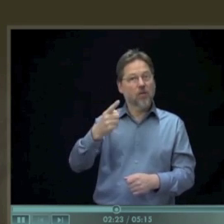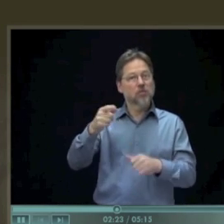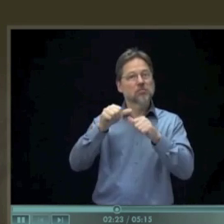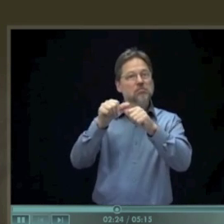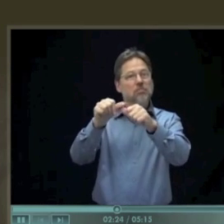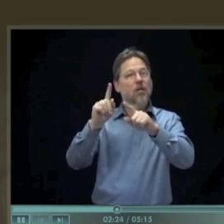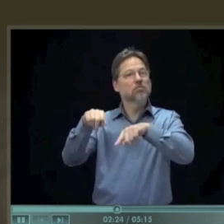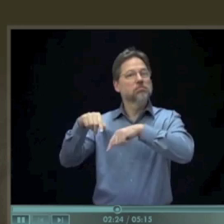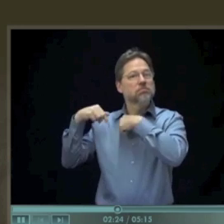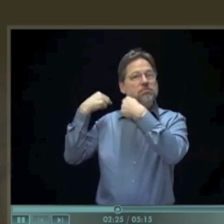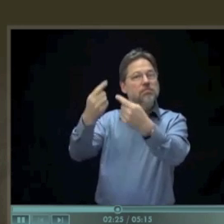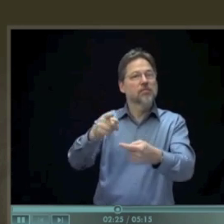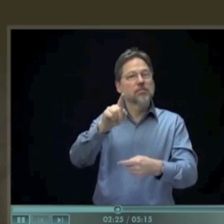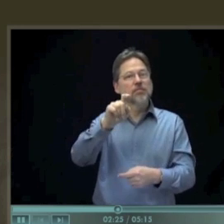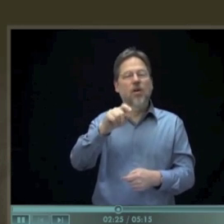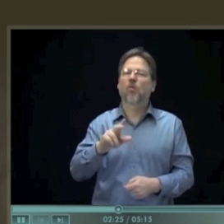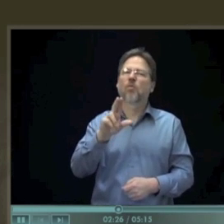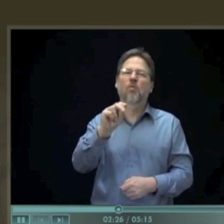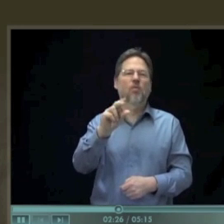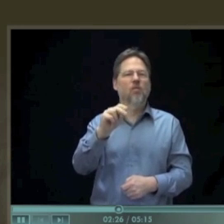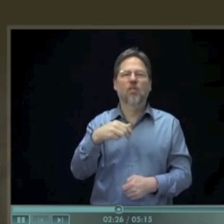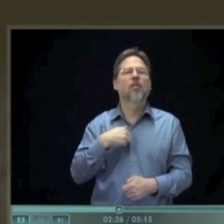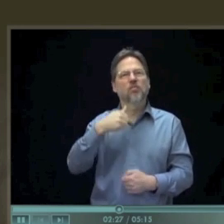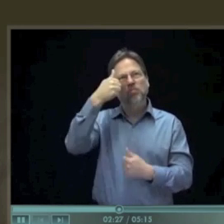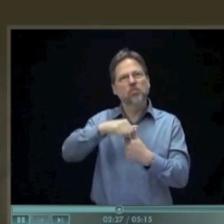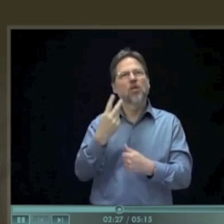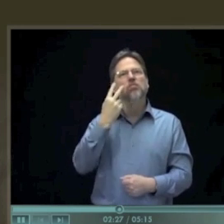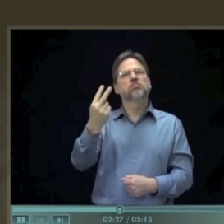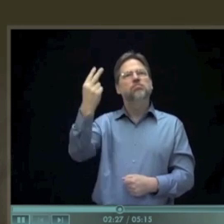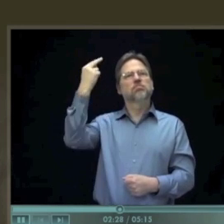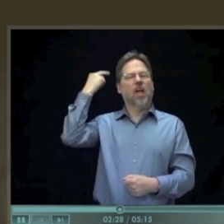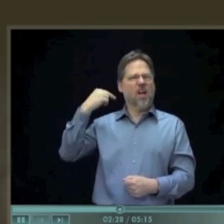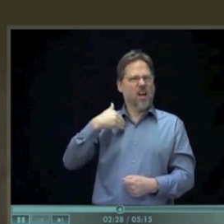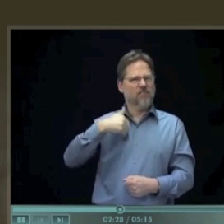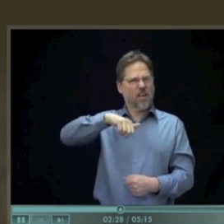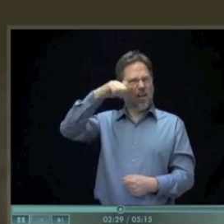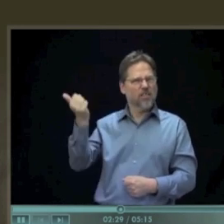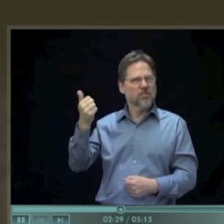America was symbolizing a melting pot.